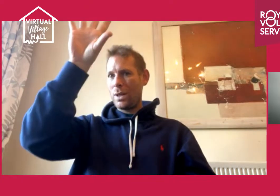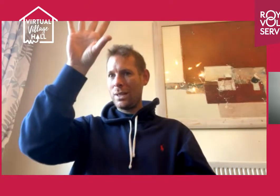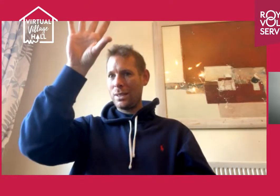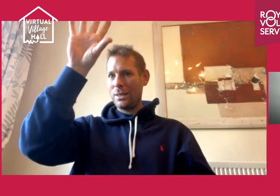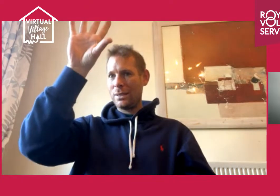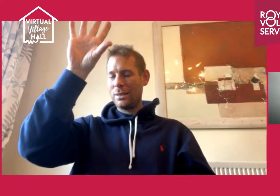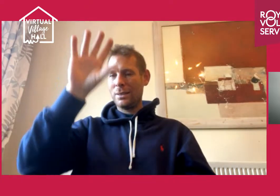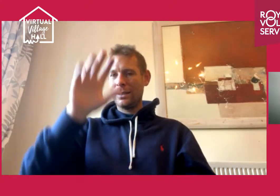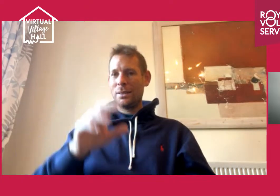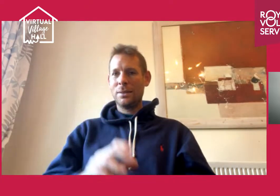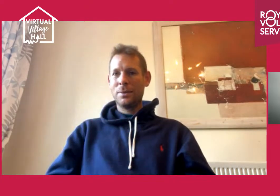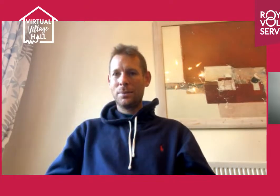and whale,